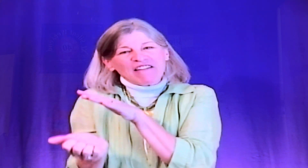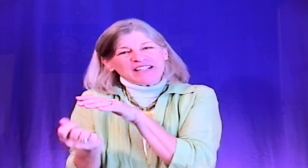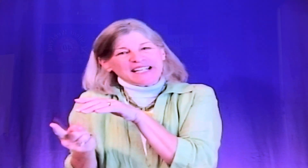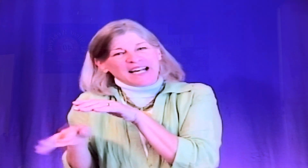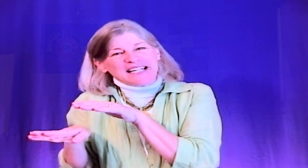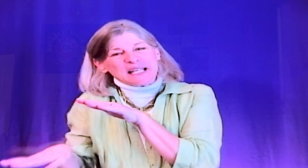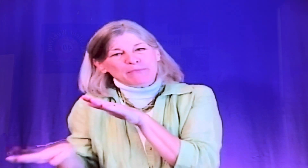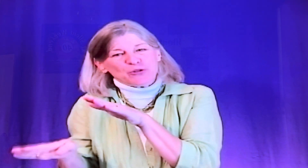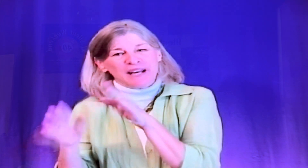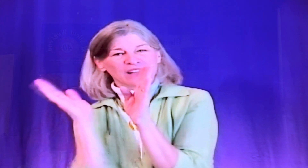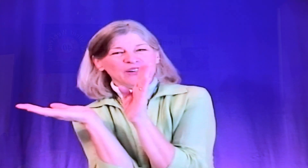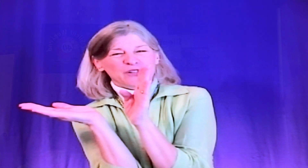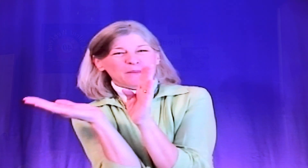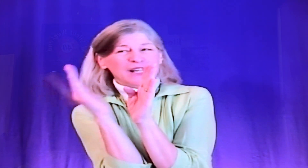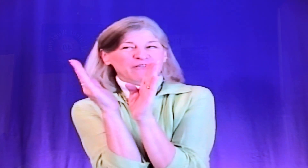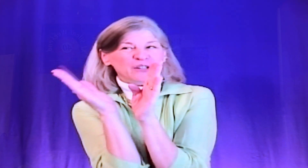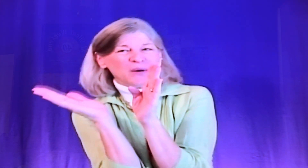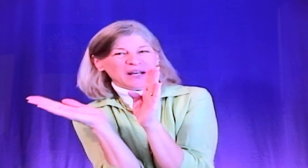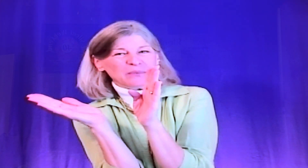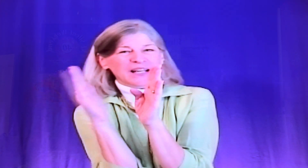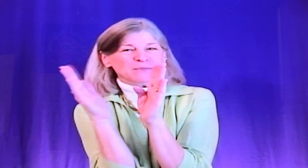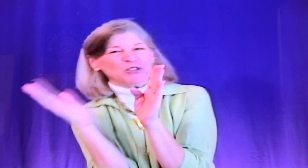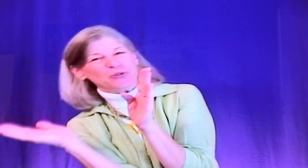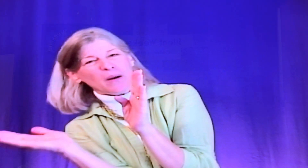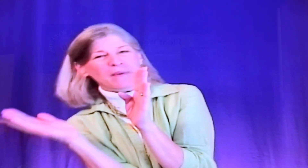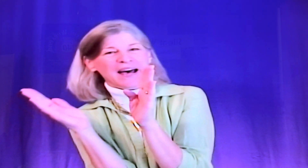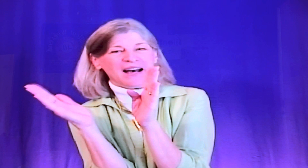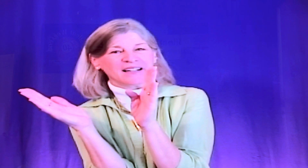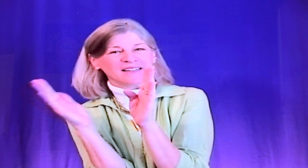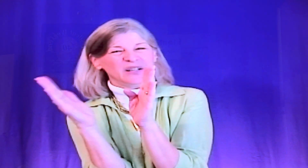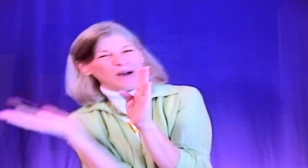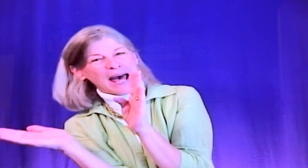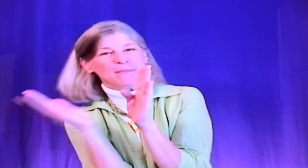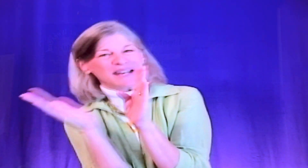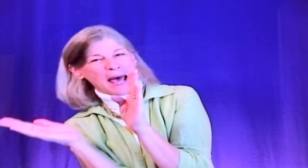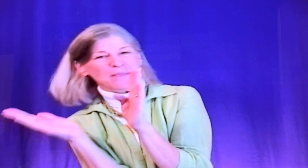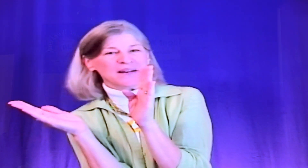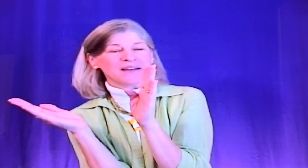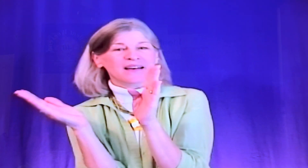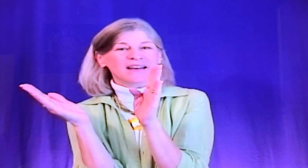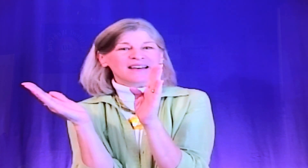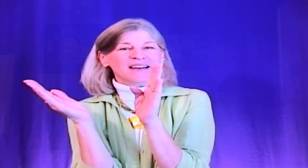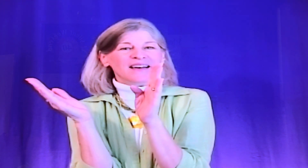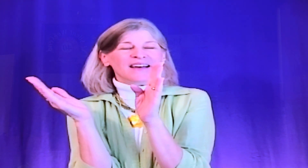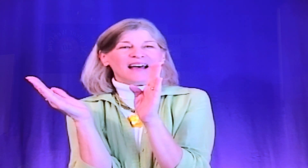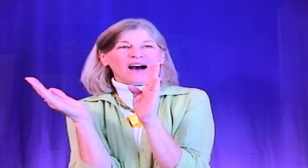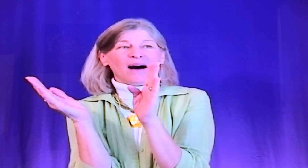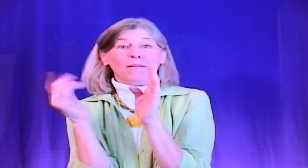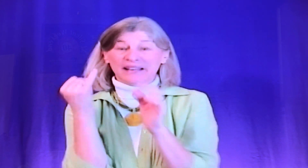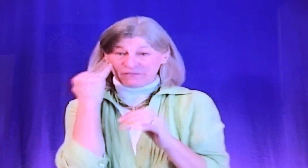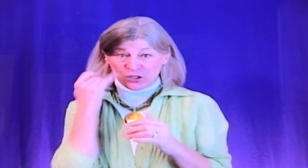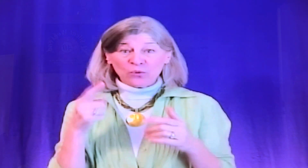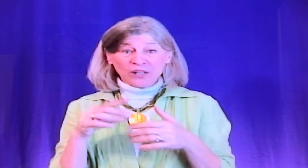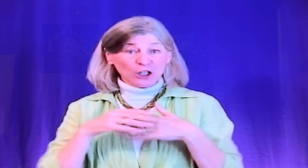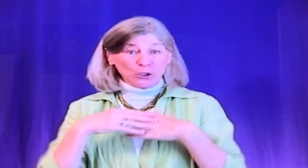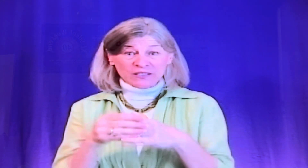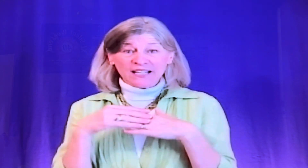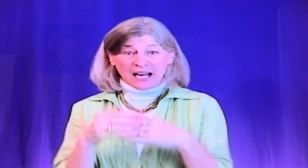gravity kind of keeps you down there and you make a few headways, but you come back, habit. If you will loosen up